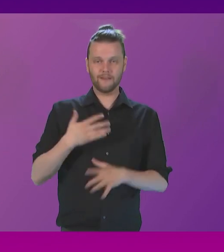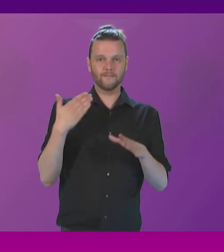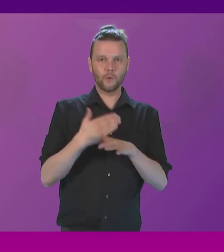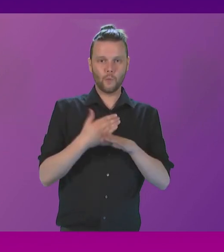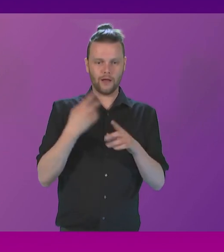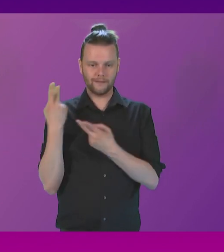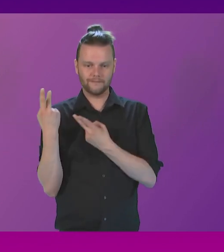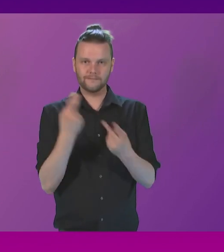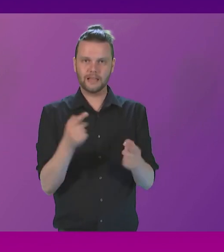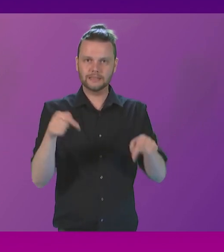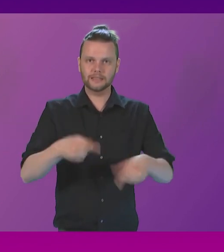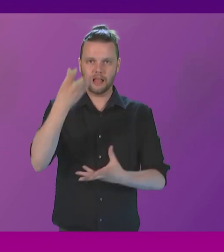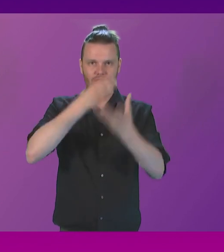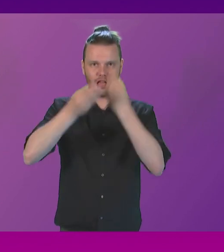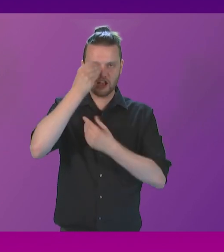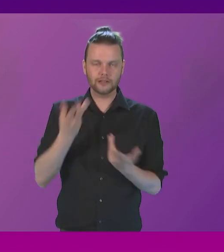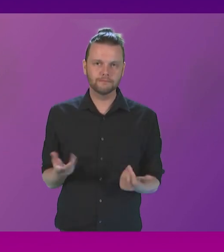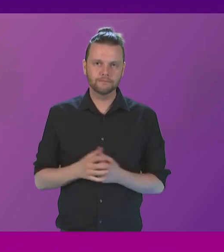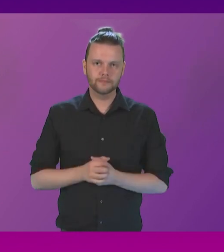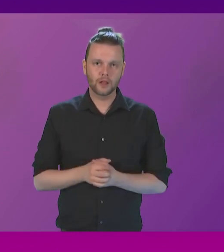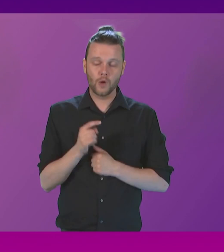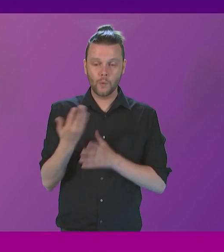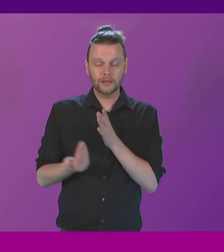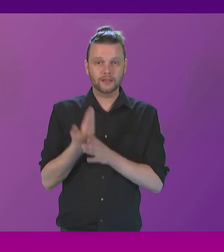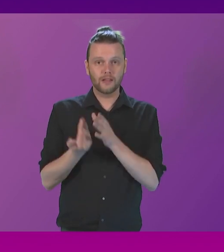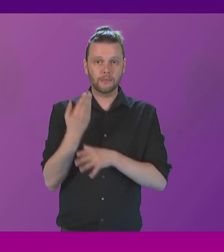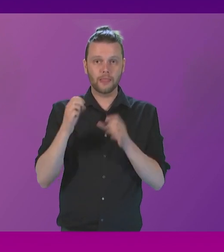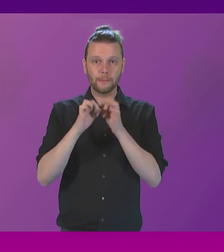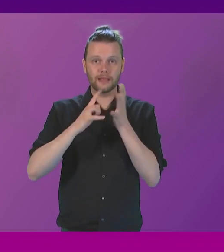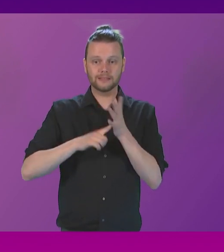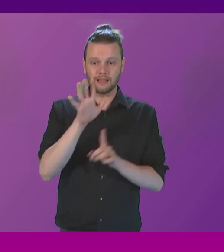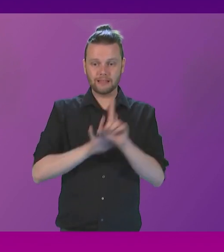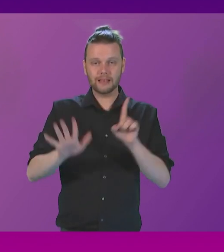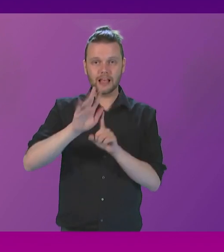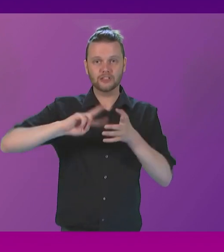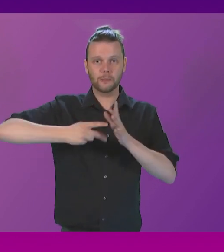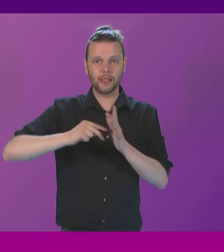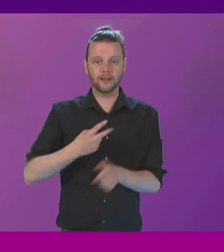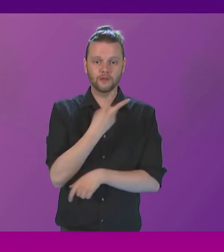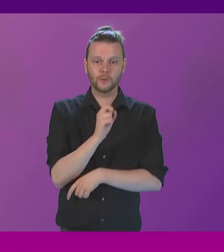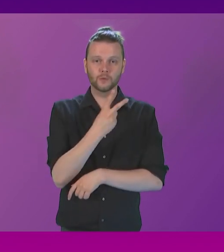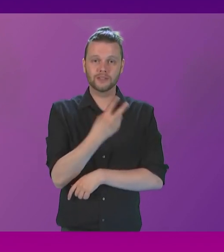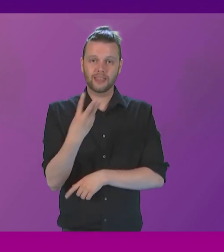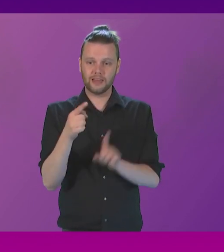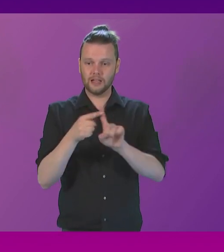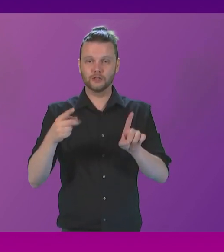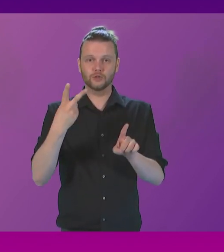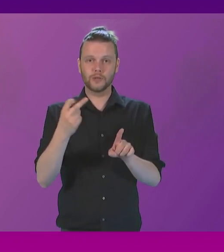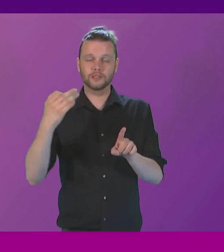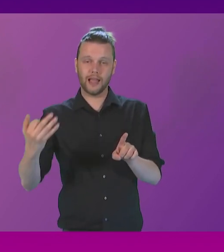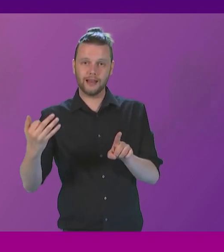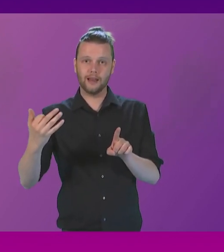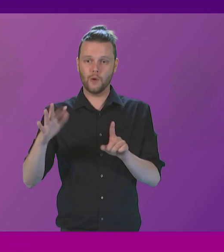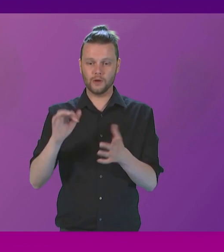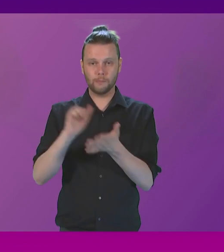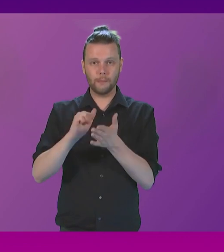visit and learn. And we are developing our British Sign Language National Plan 2023-29, due to be